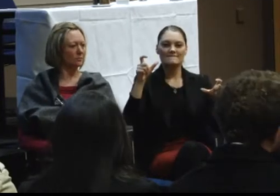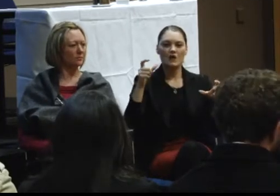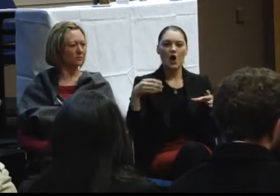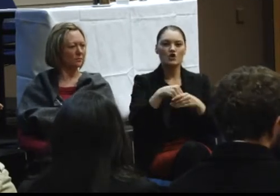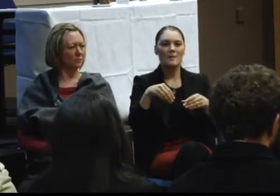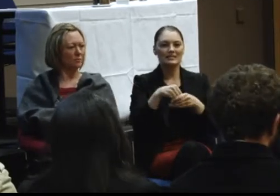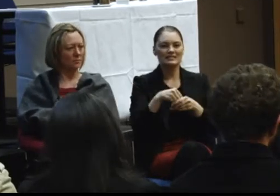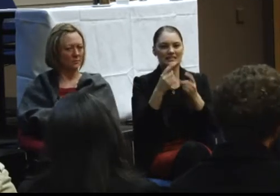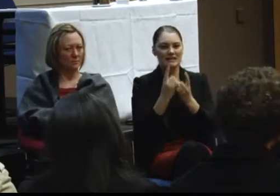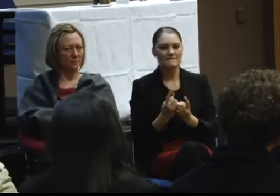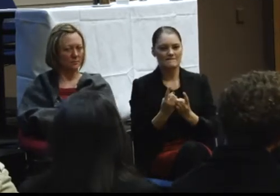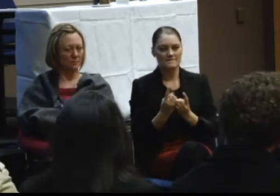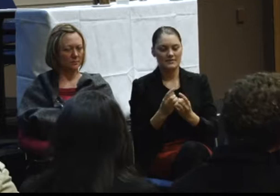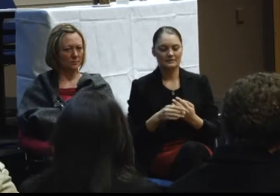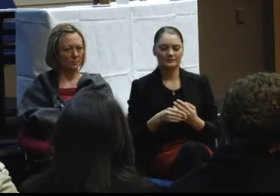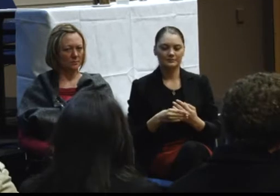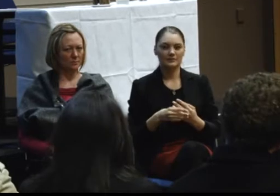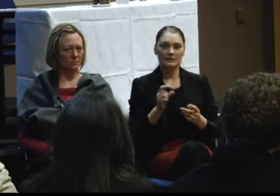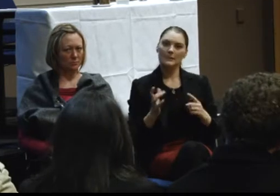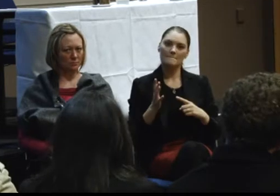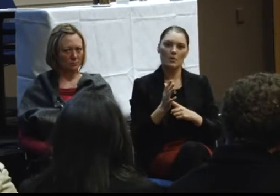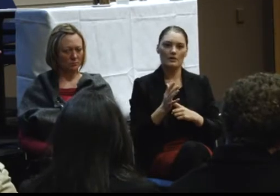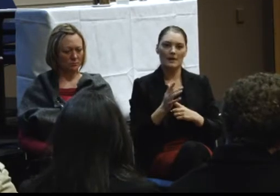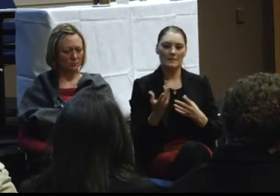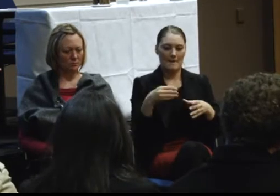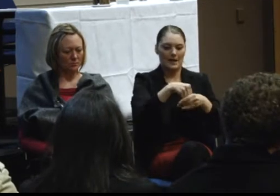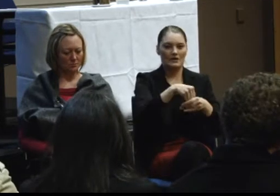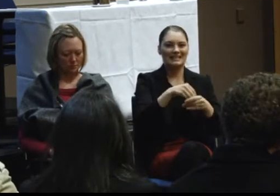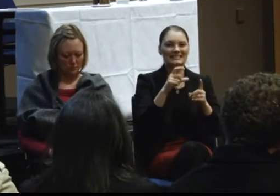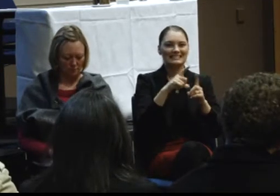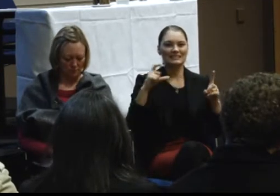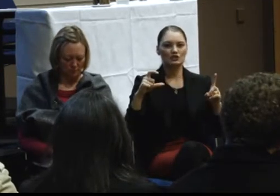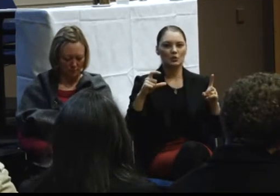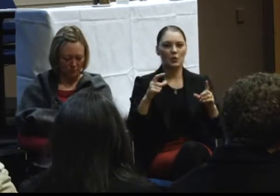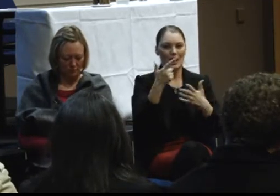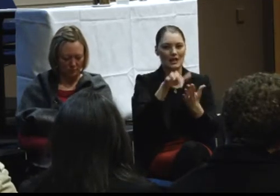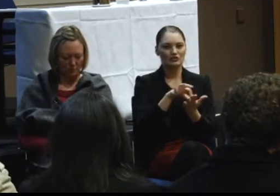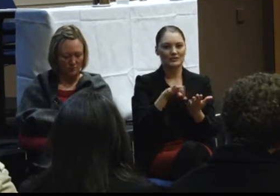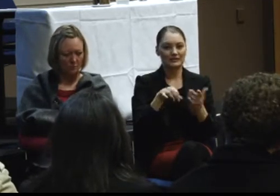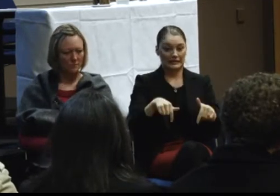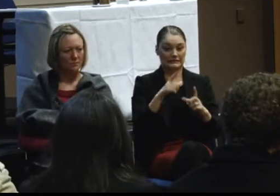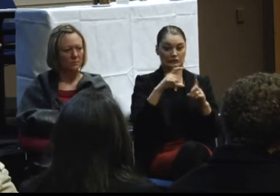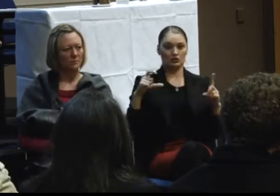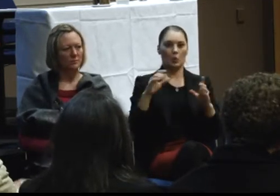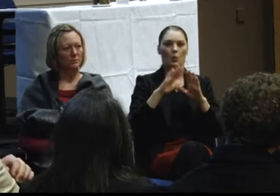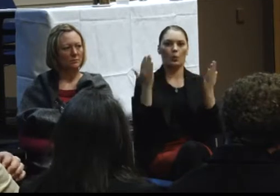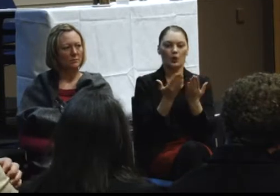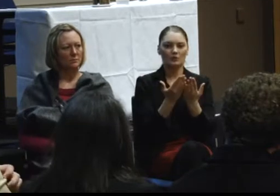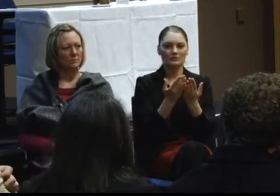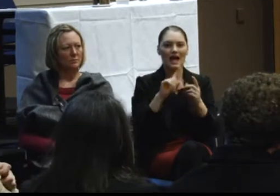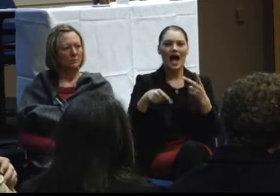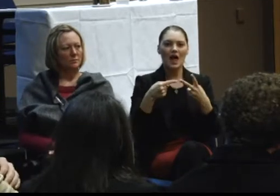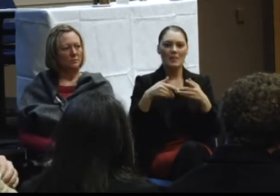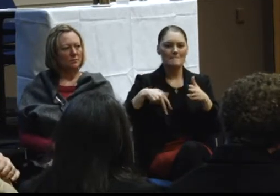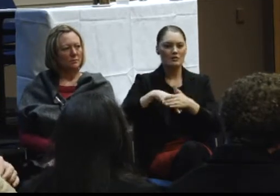a really important part of being digitally literate and being a citizen in the digital world. And again, we have another barrier